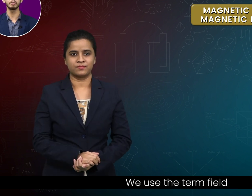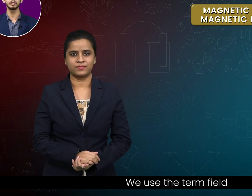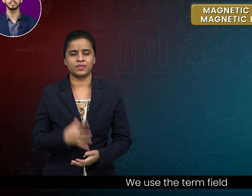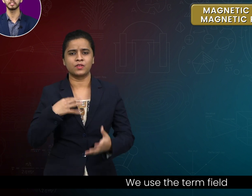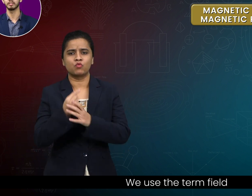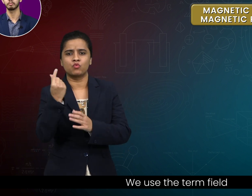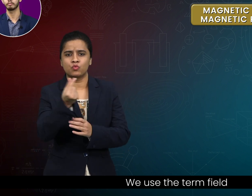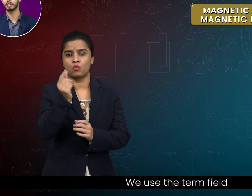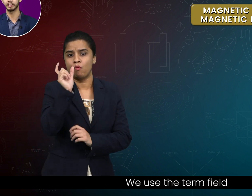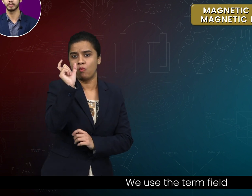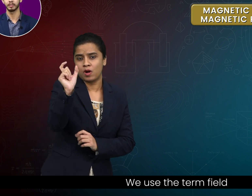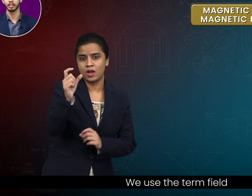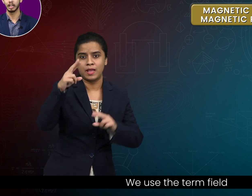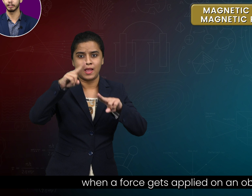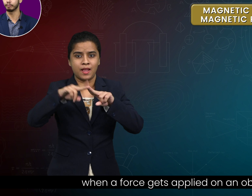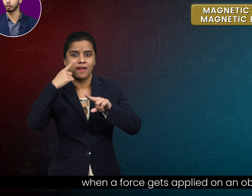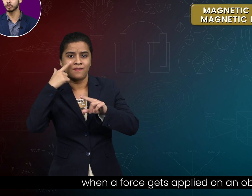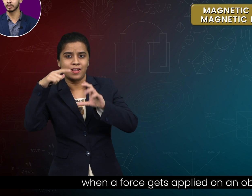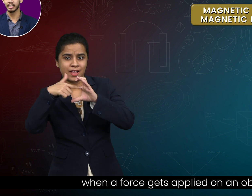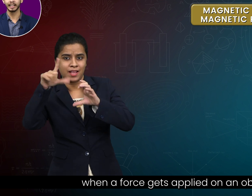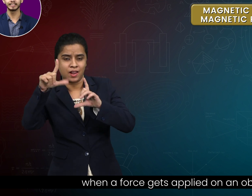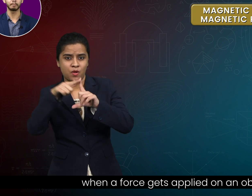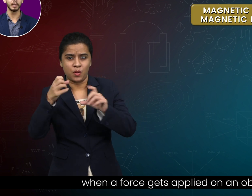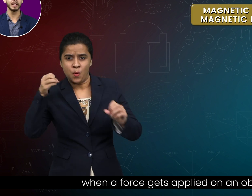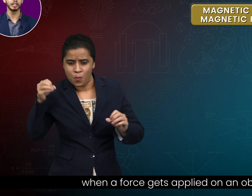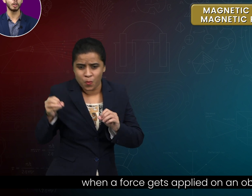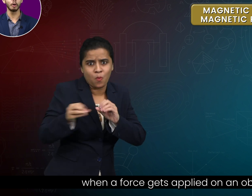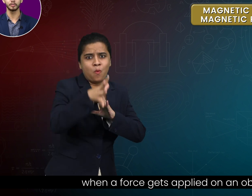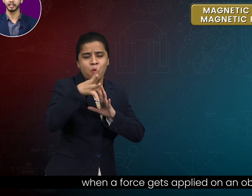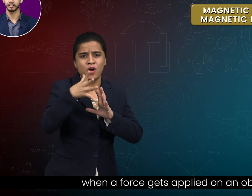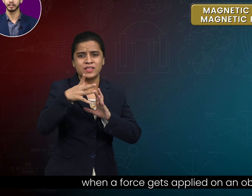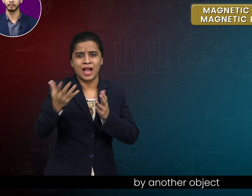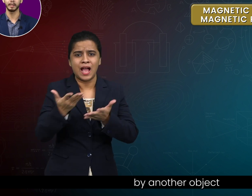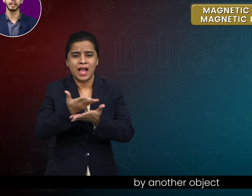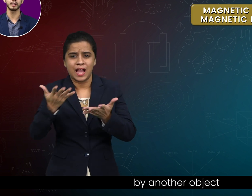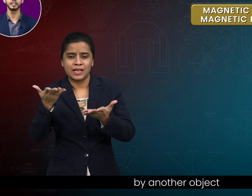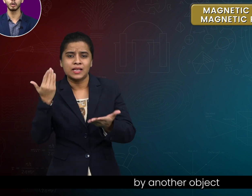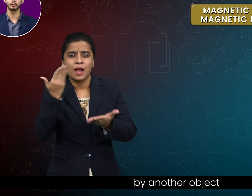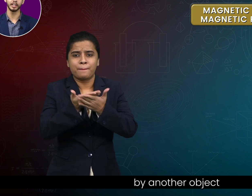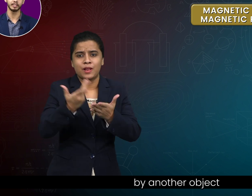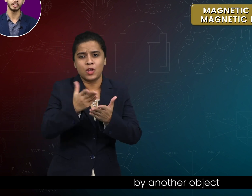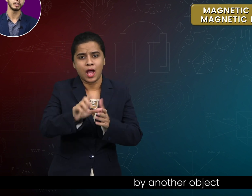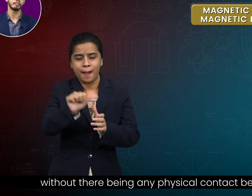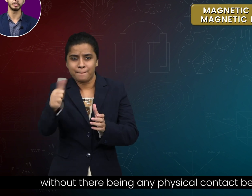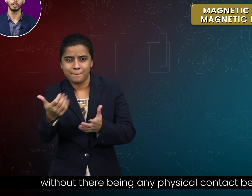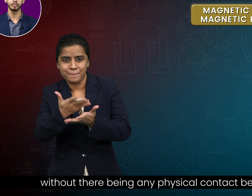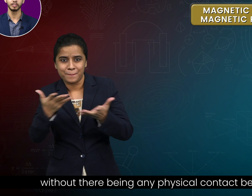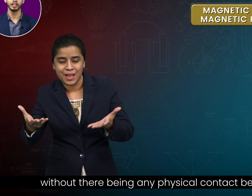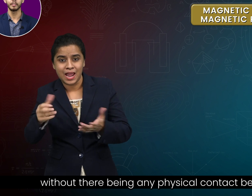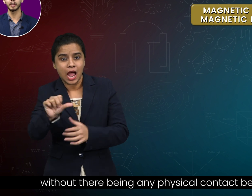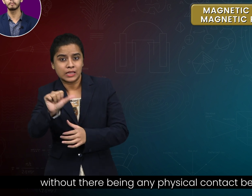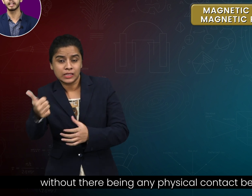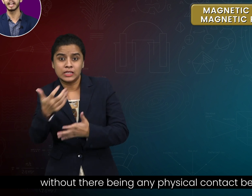We use the term field when a force gets applied on an object by another object